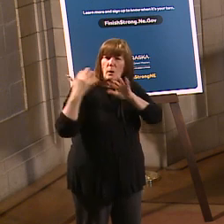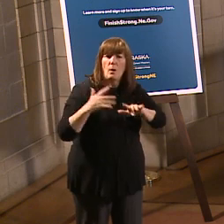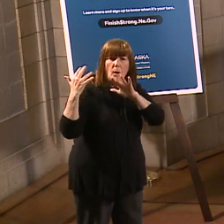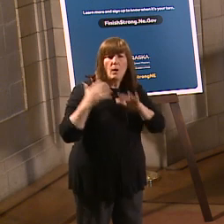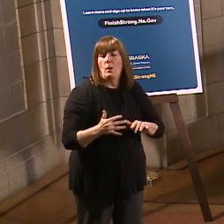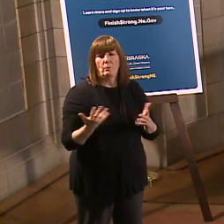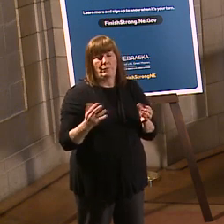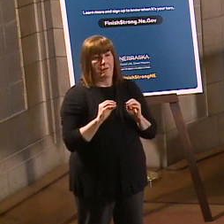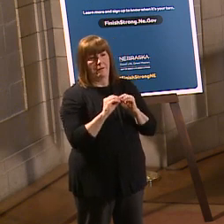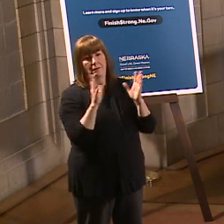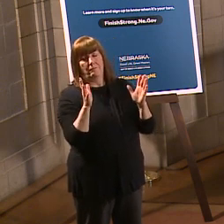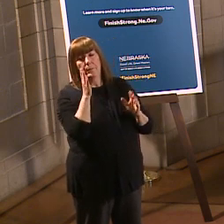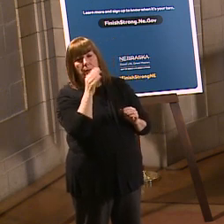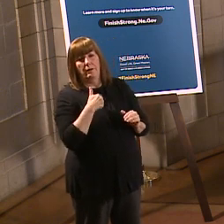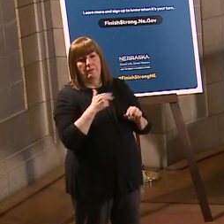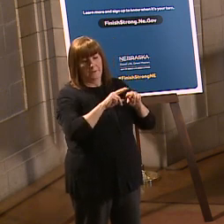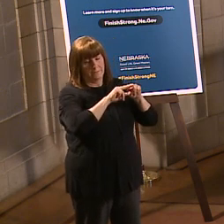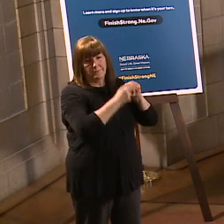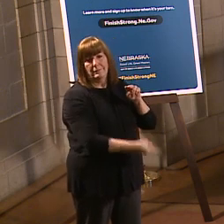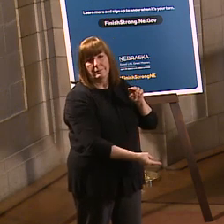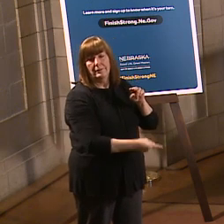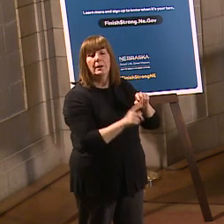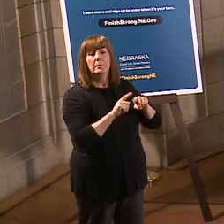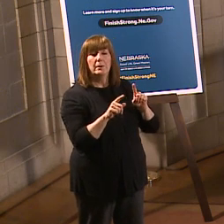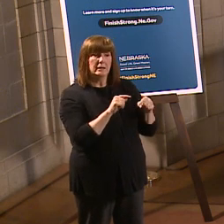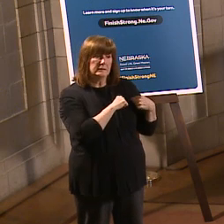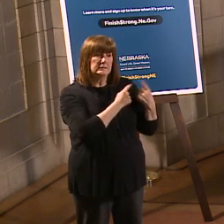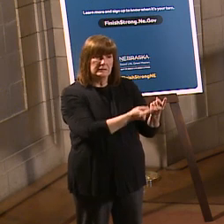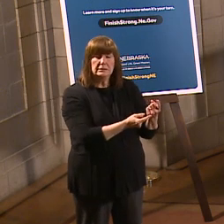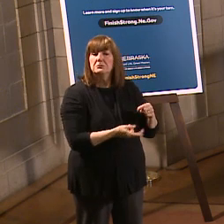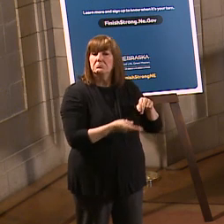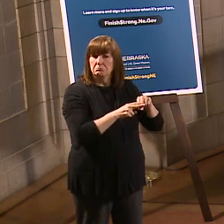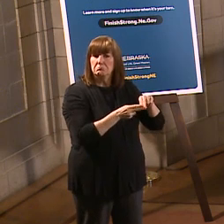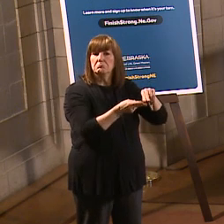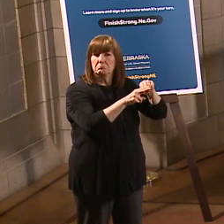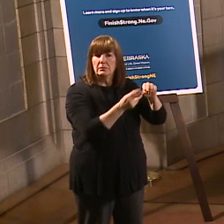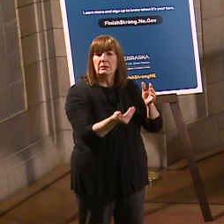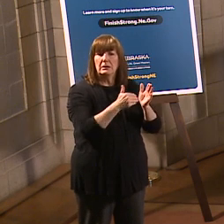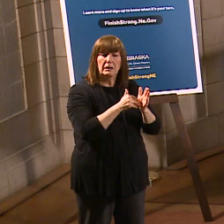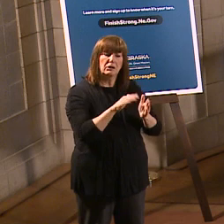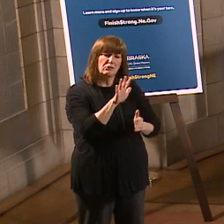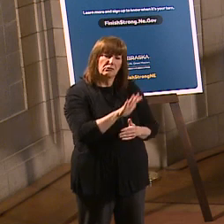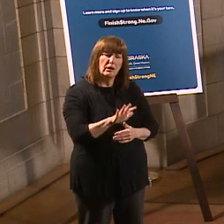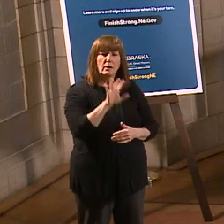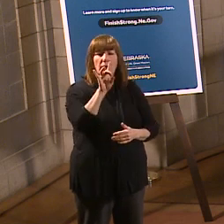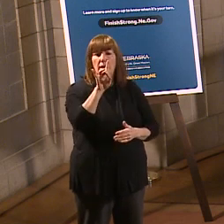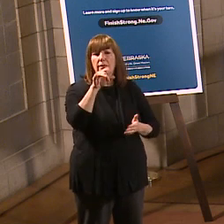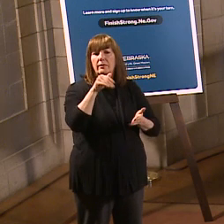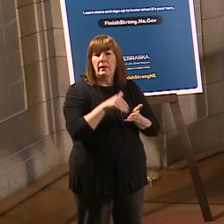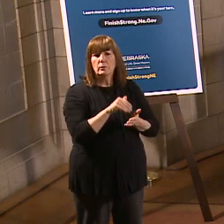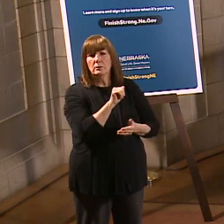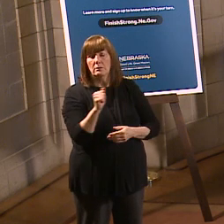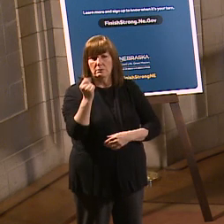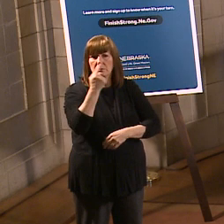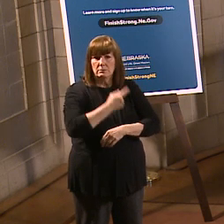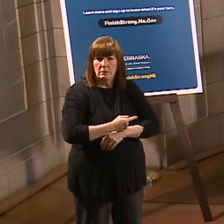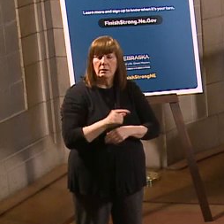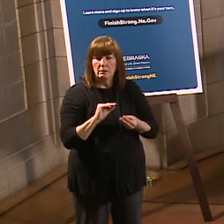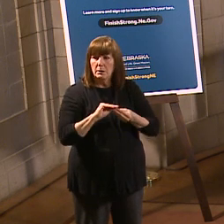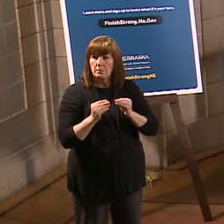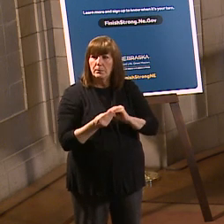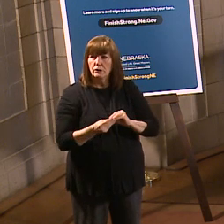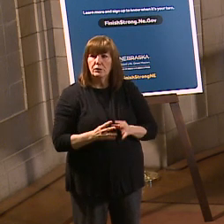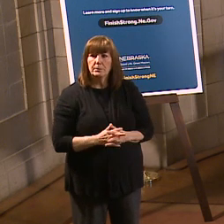that was obvious we were going to have a drop then. But since then, it's picked back up, too, around that 8,000 per day number.